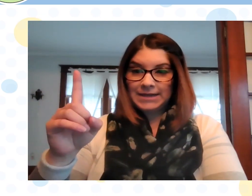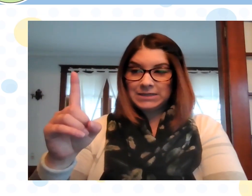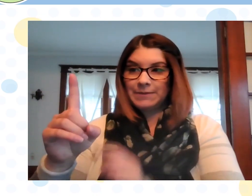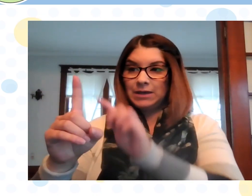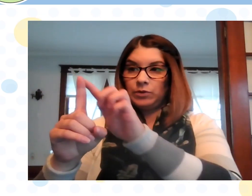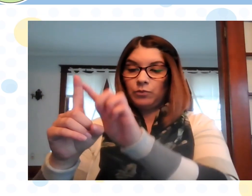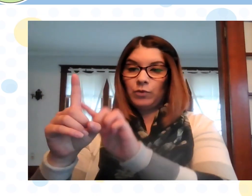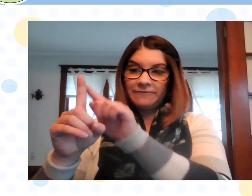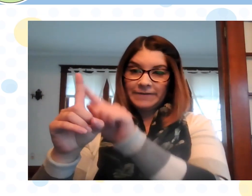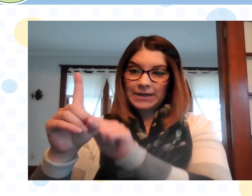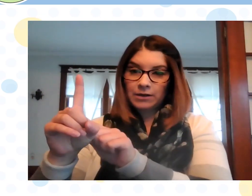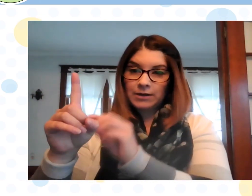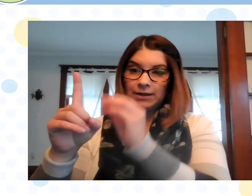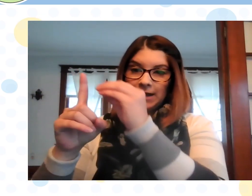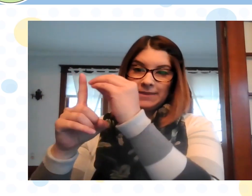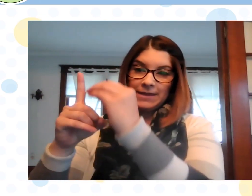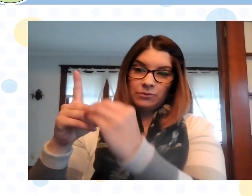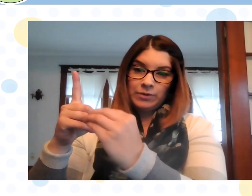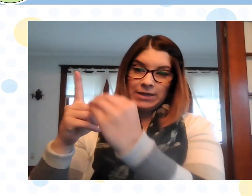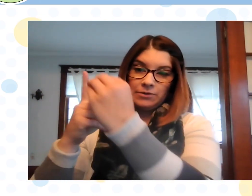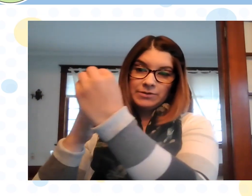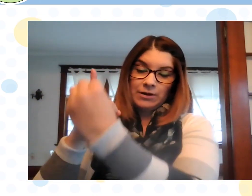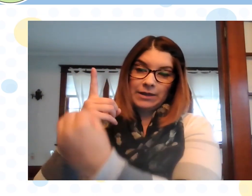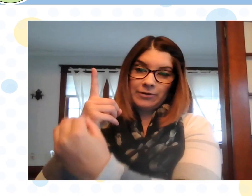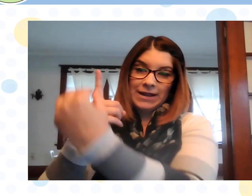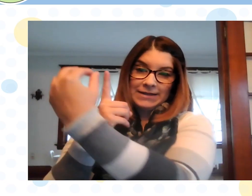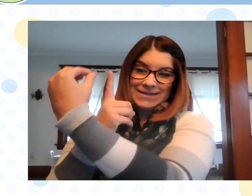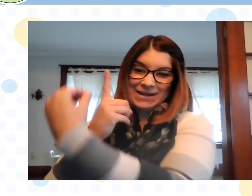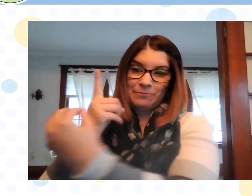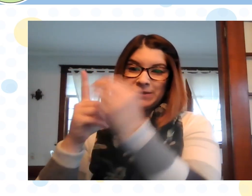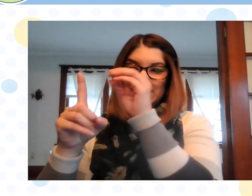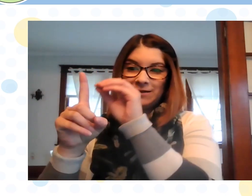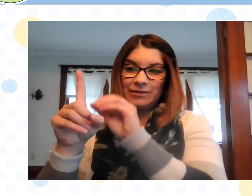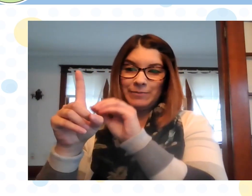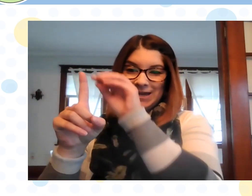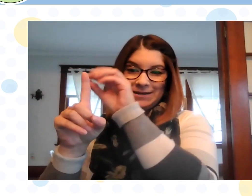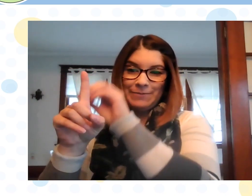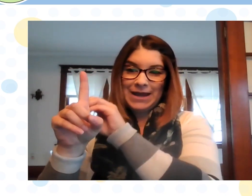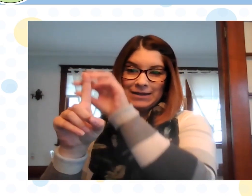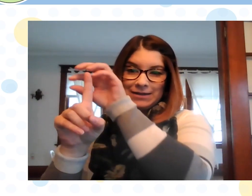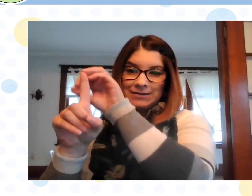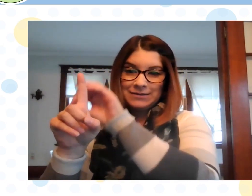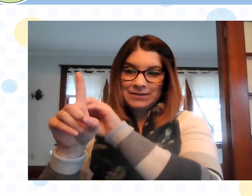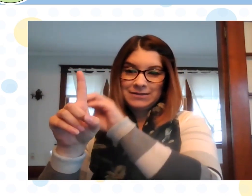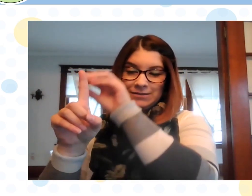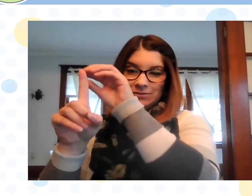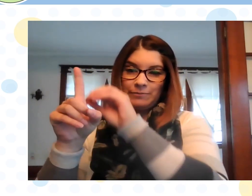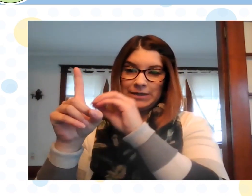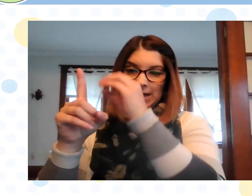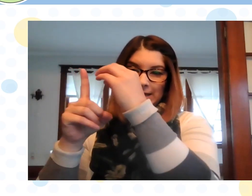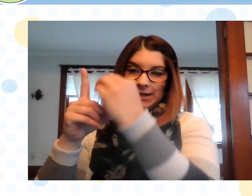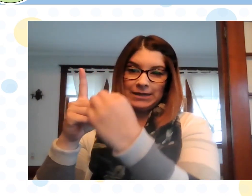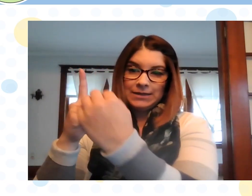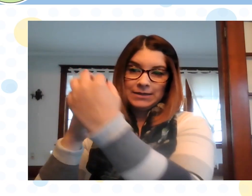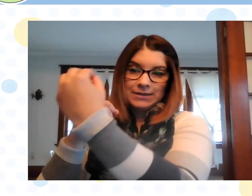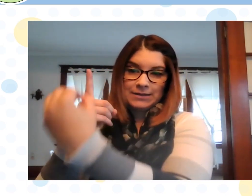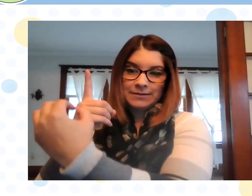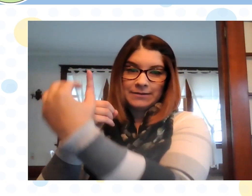Banana is made with one finger, and then we use our other hand to kind of peel the banana back. So